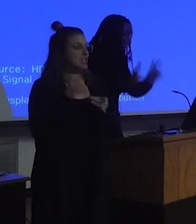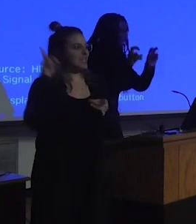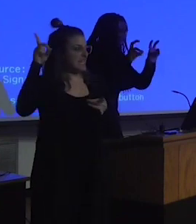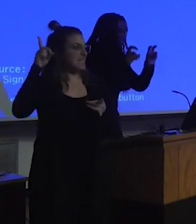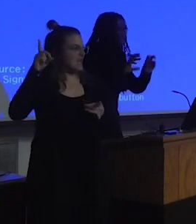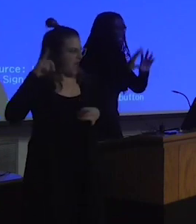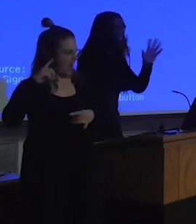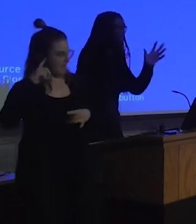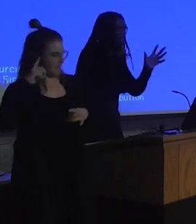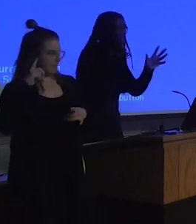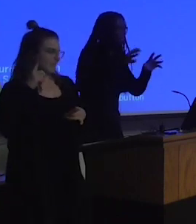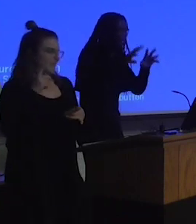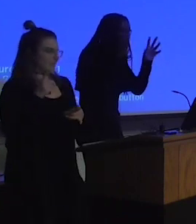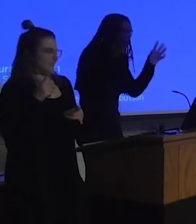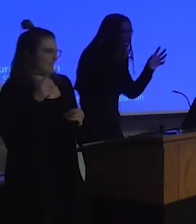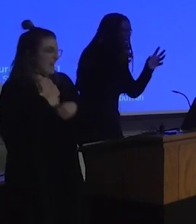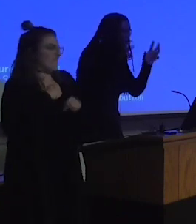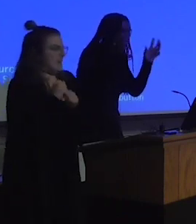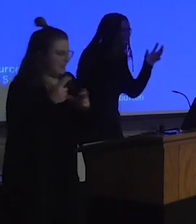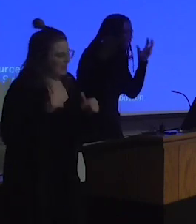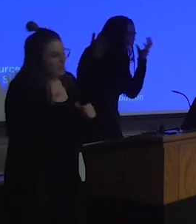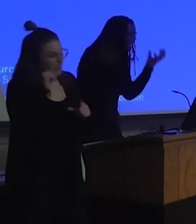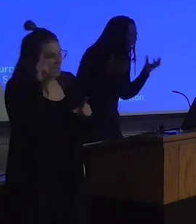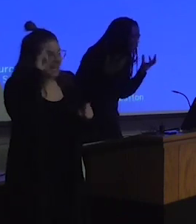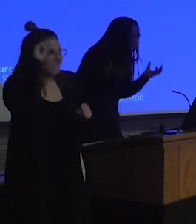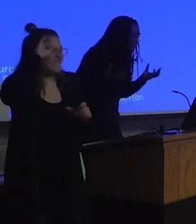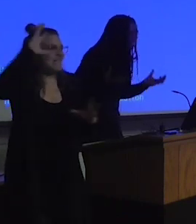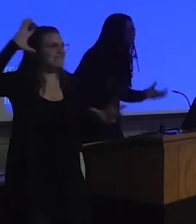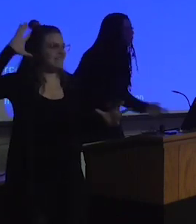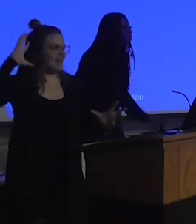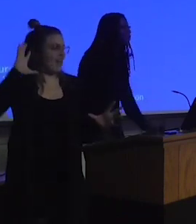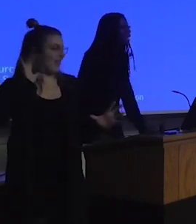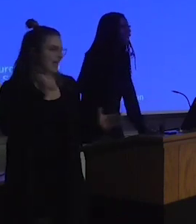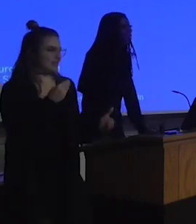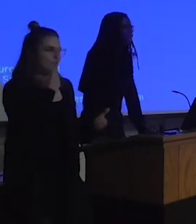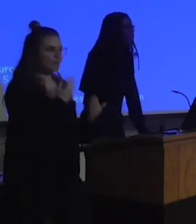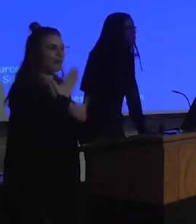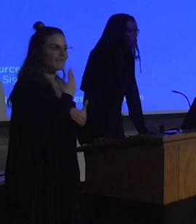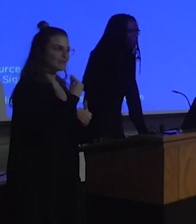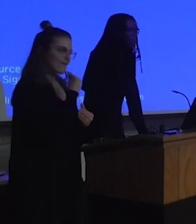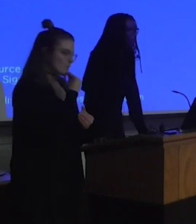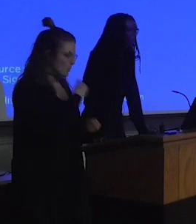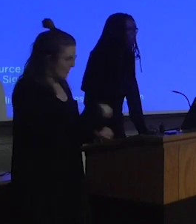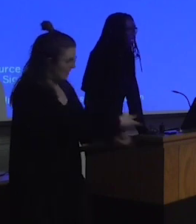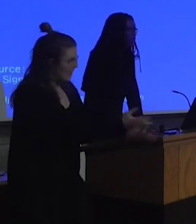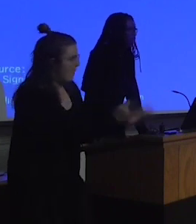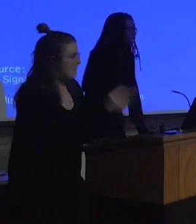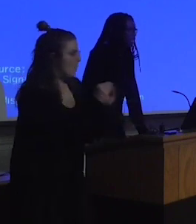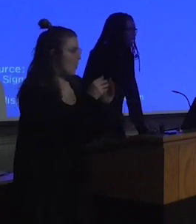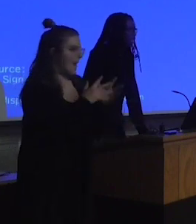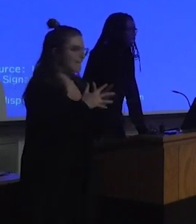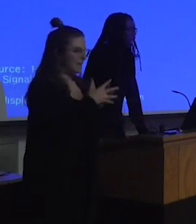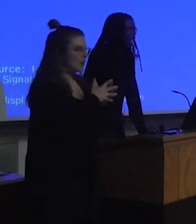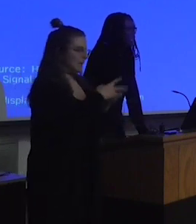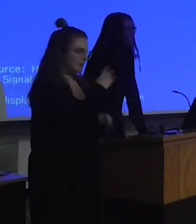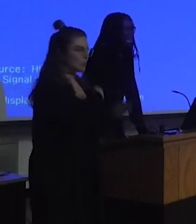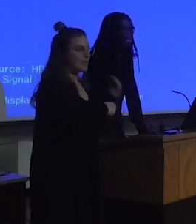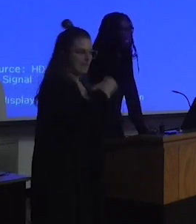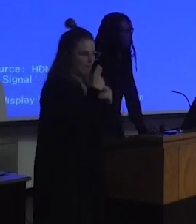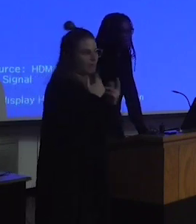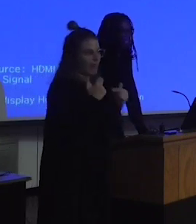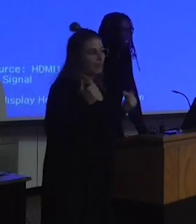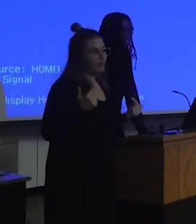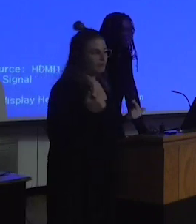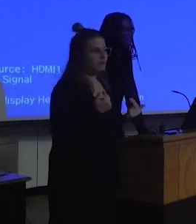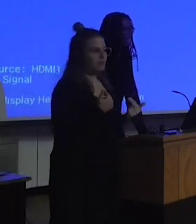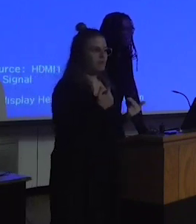invented bacon, well, he didn't invent bacon, but he invented bacon as a breakfast food that more Americans would eat. And so, yeah,